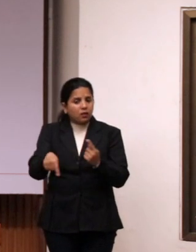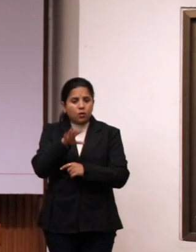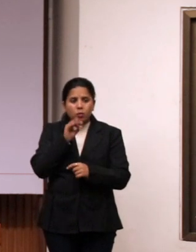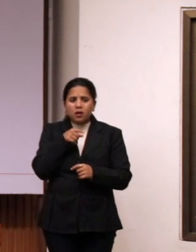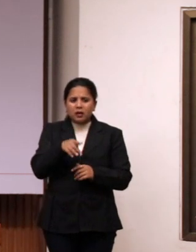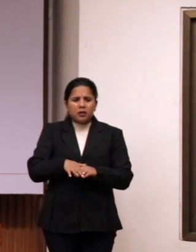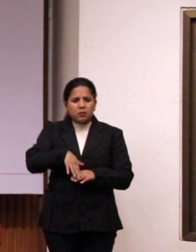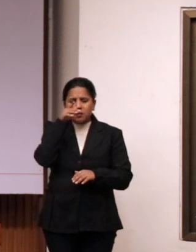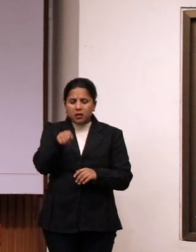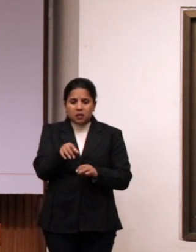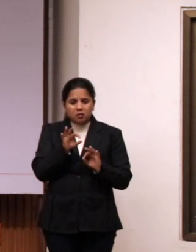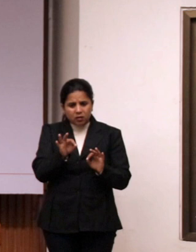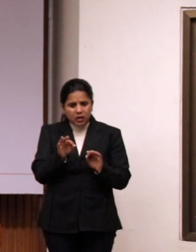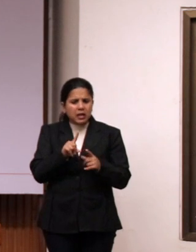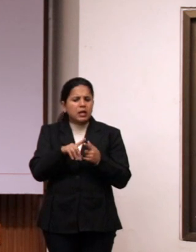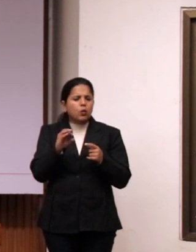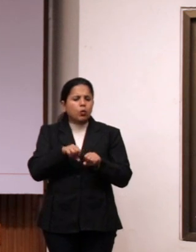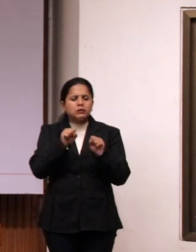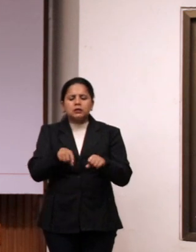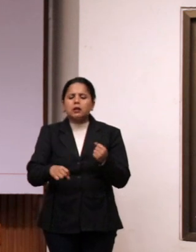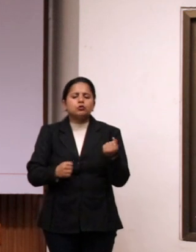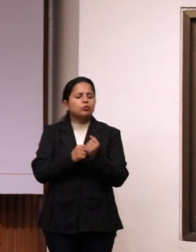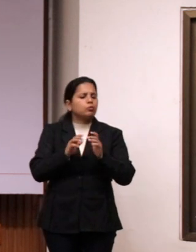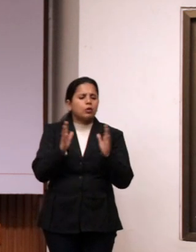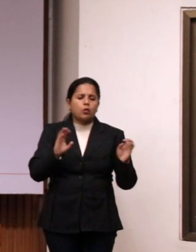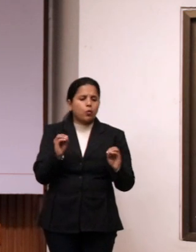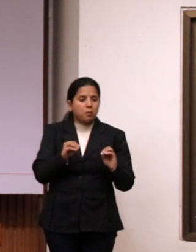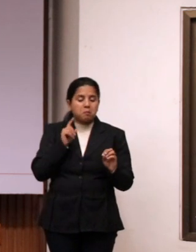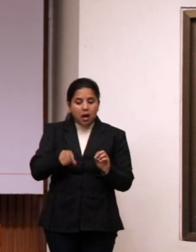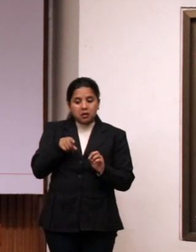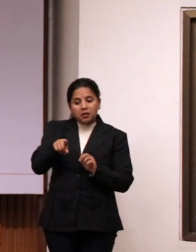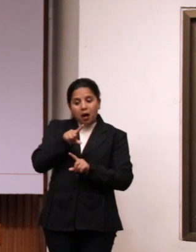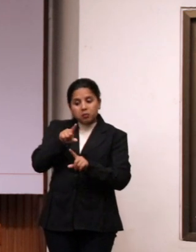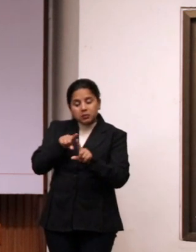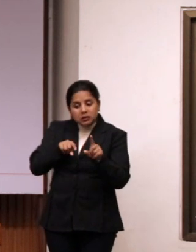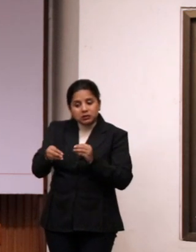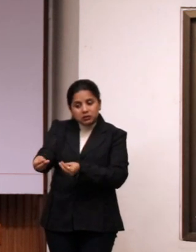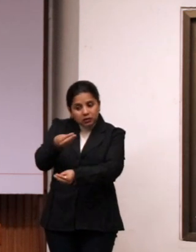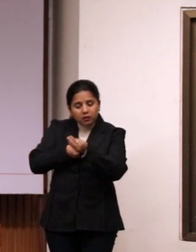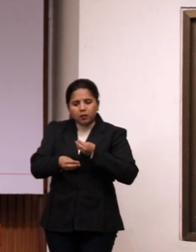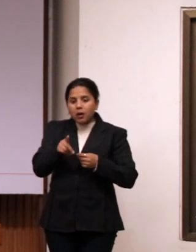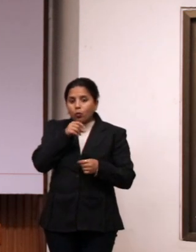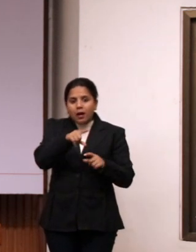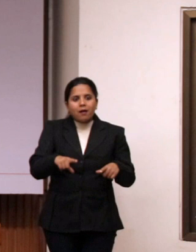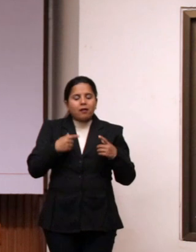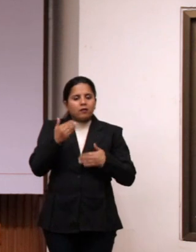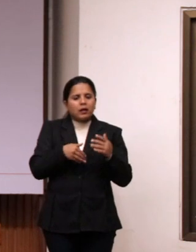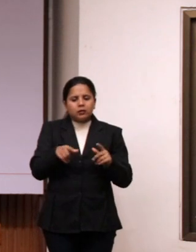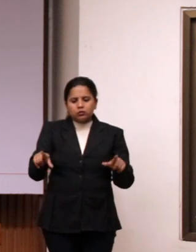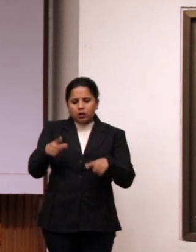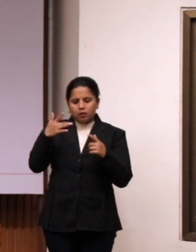not highly productive ecosystem as far as productivity is concerned. So what happens, the moment you leave it, tree comes